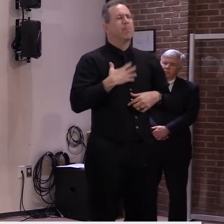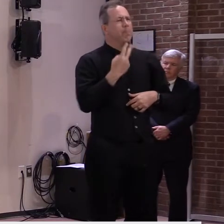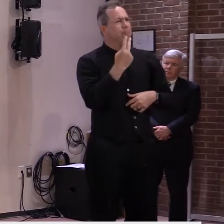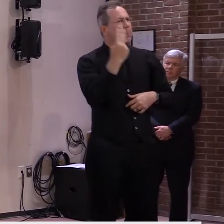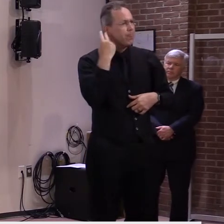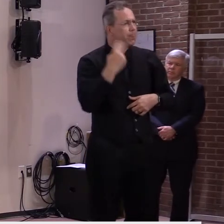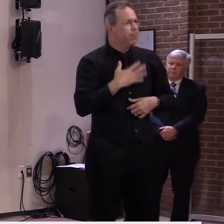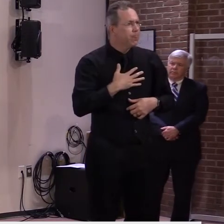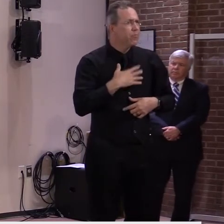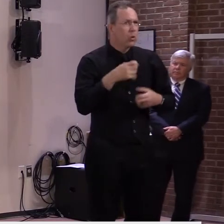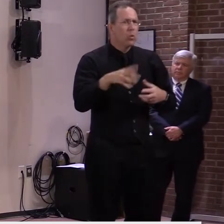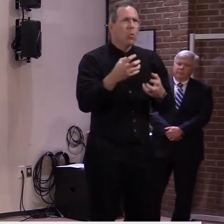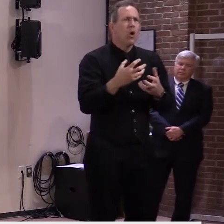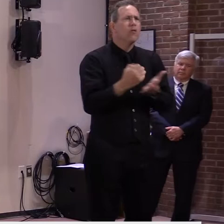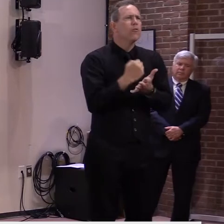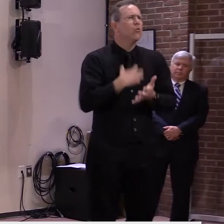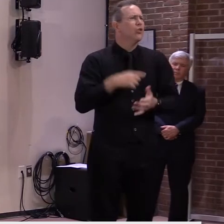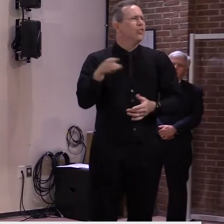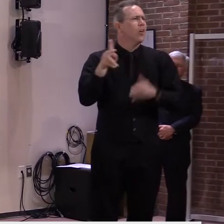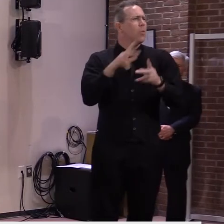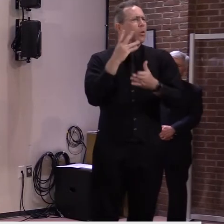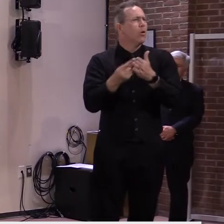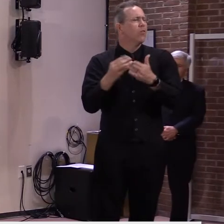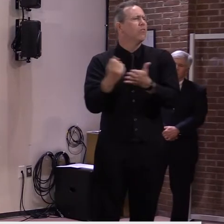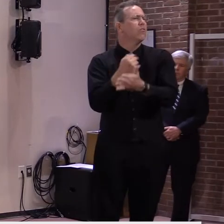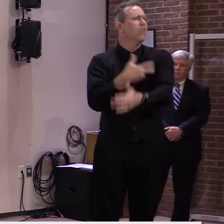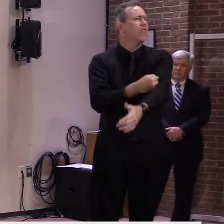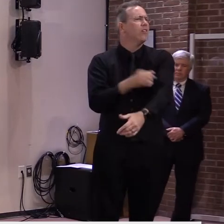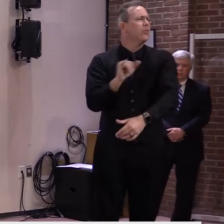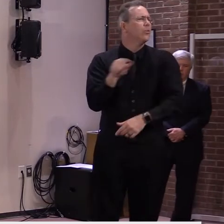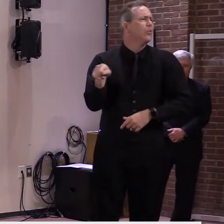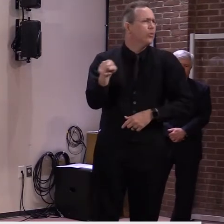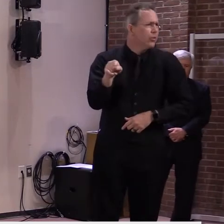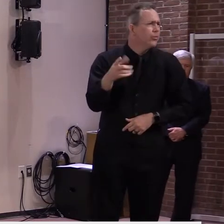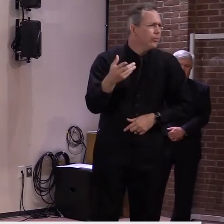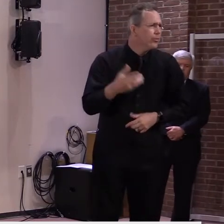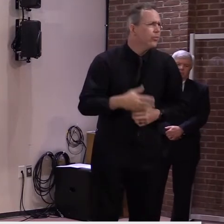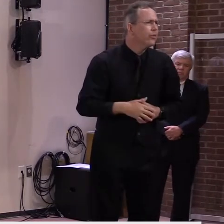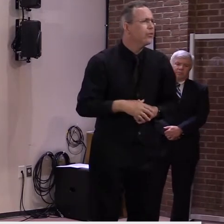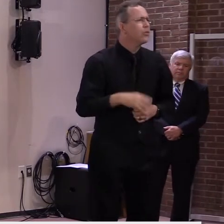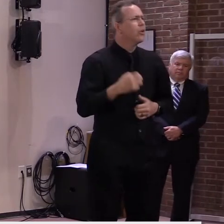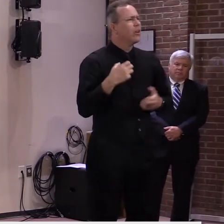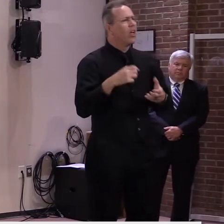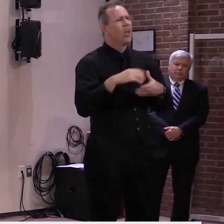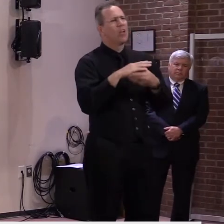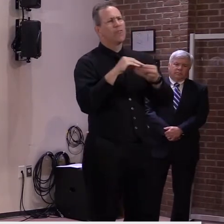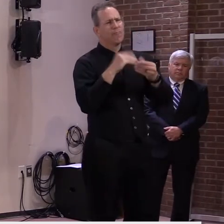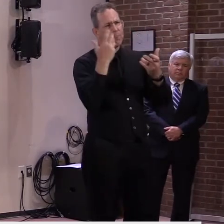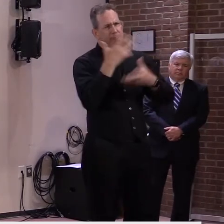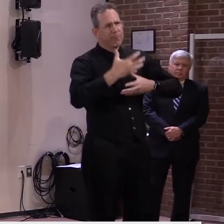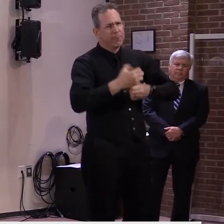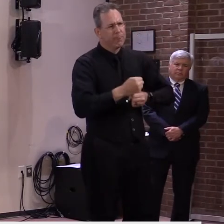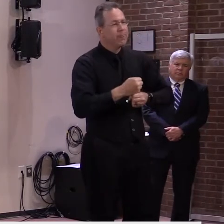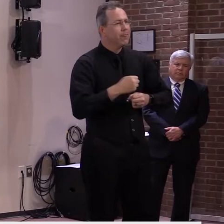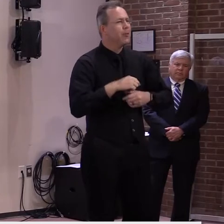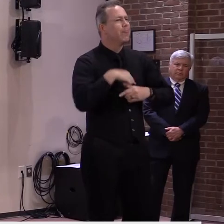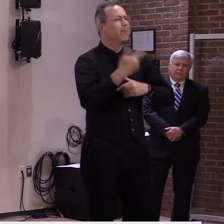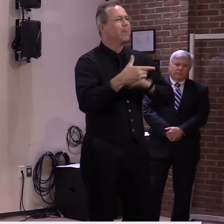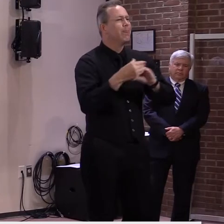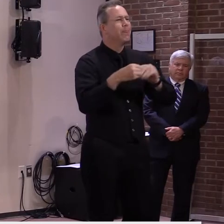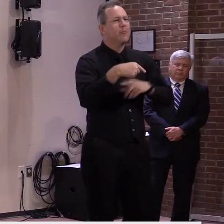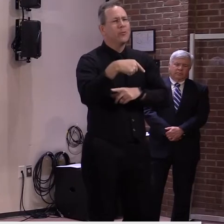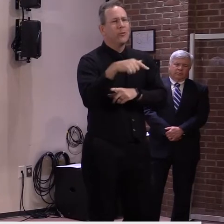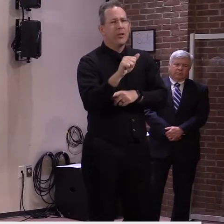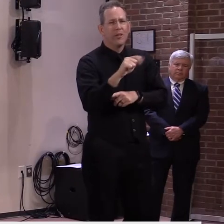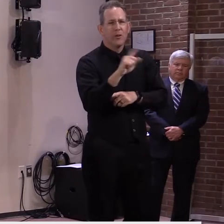and protect yourself. So with that, we'll get back to your questions. And we'll go back to Mike, because we cut